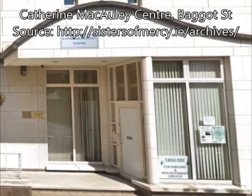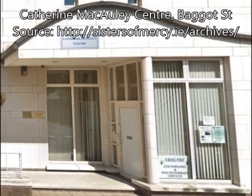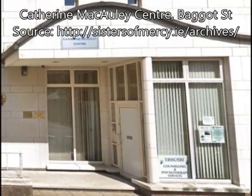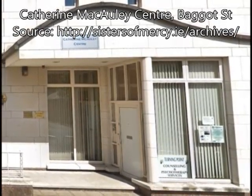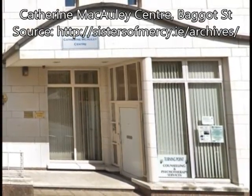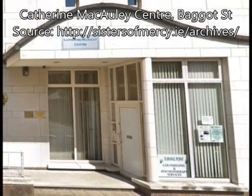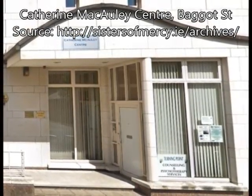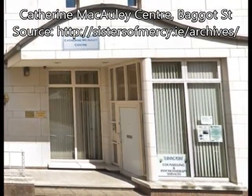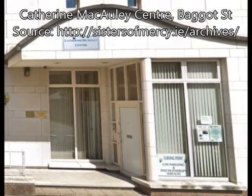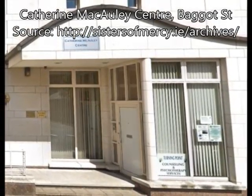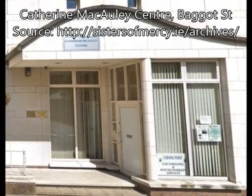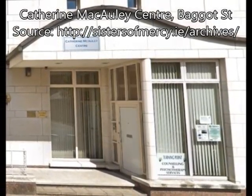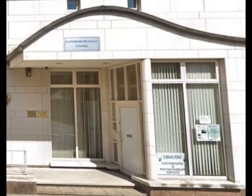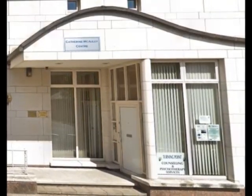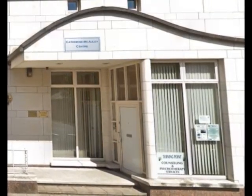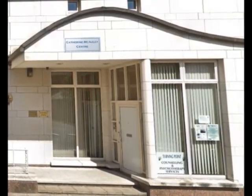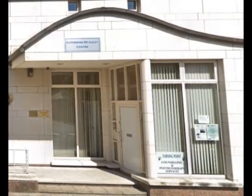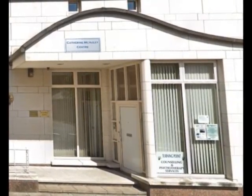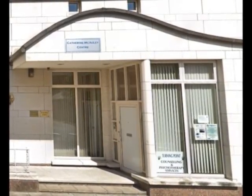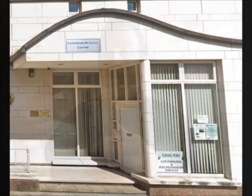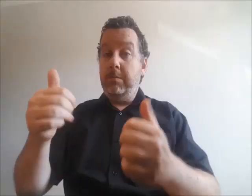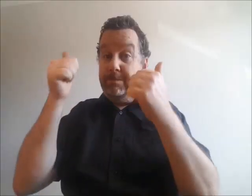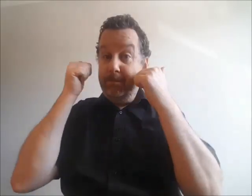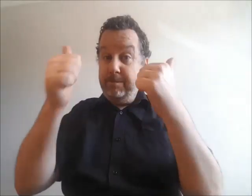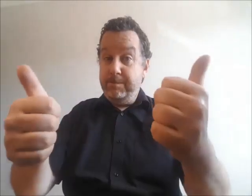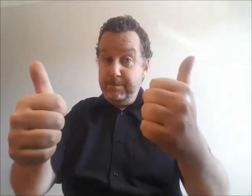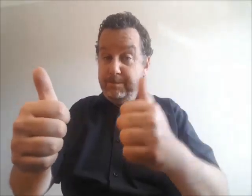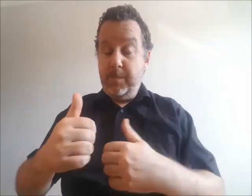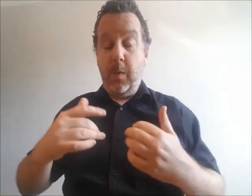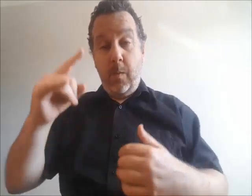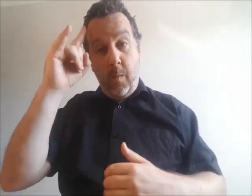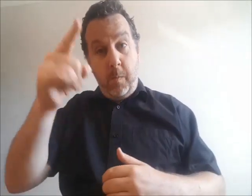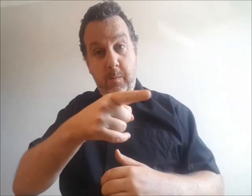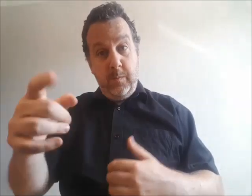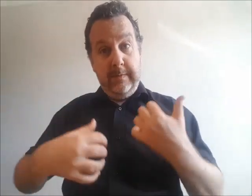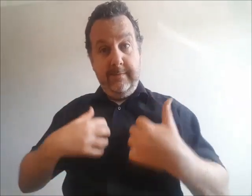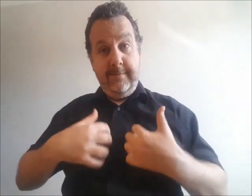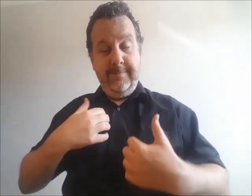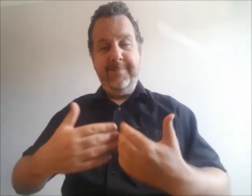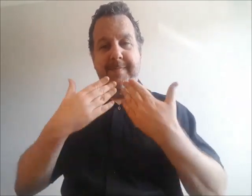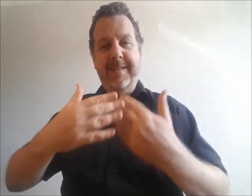Alright, so I hope you've enjoyed that. Thank you.